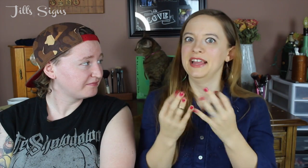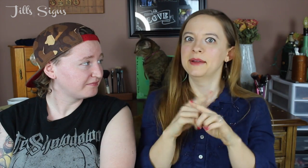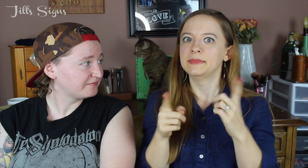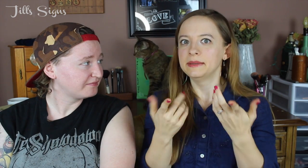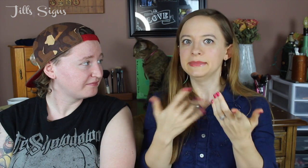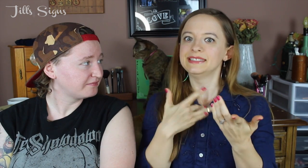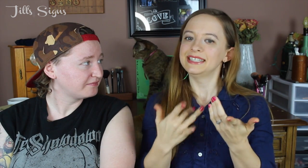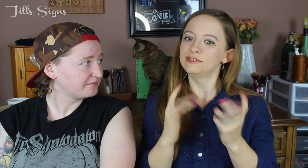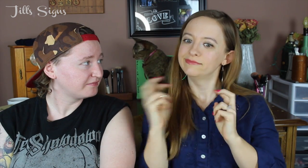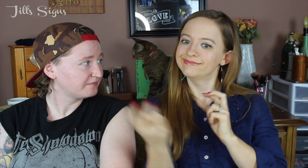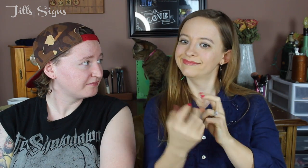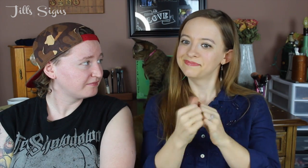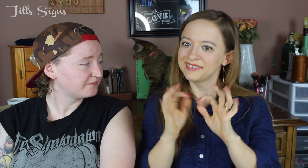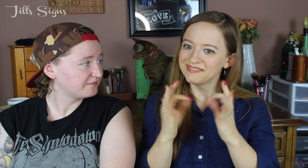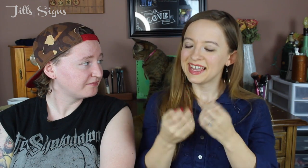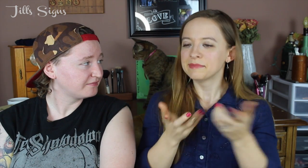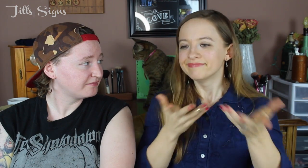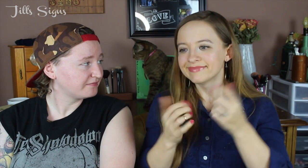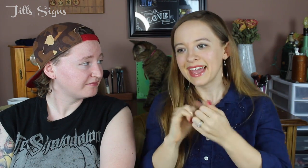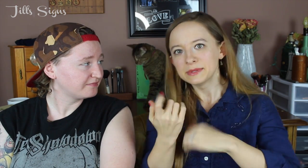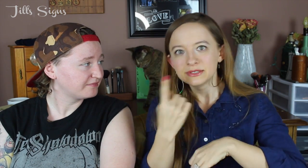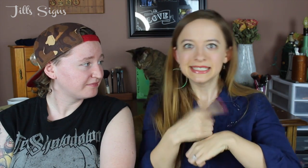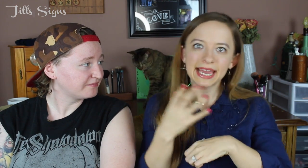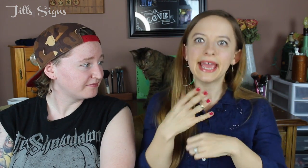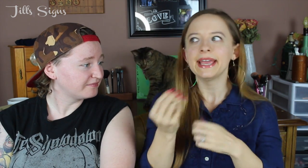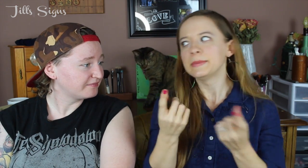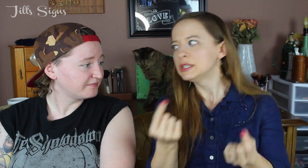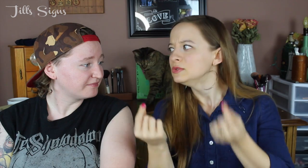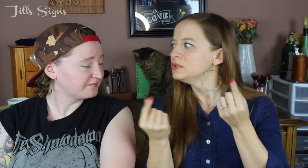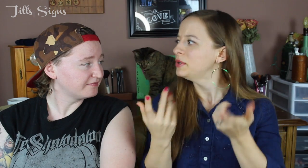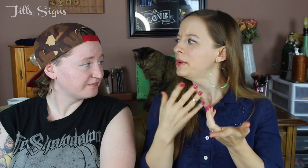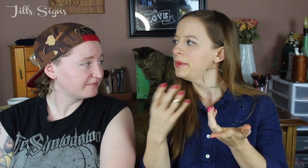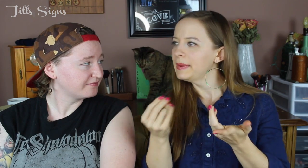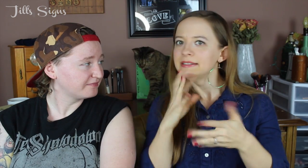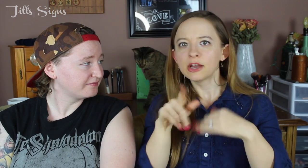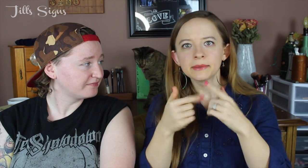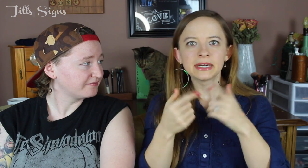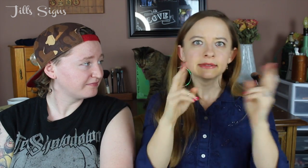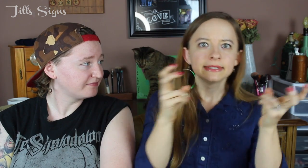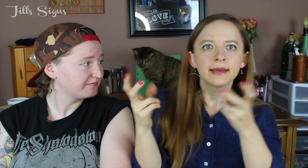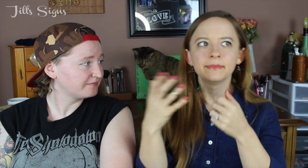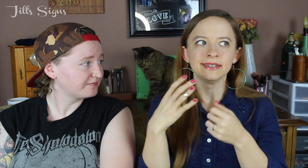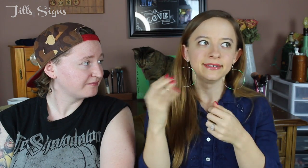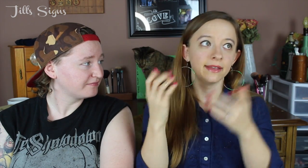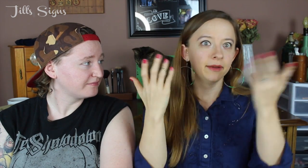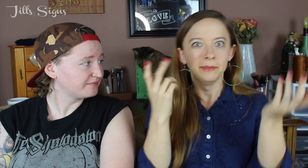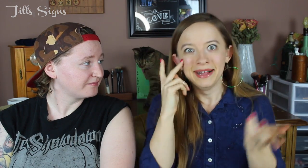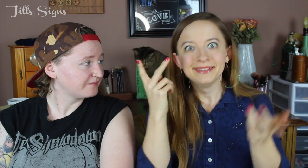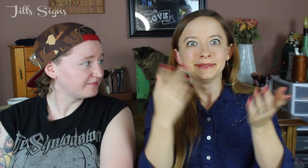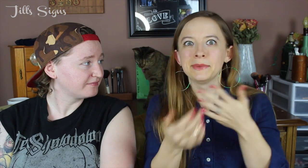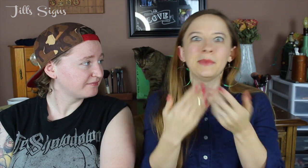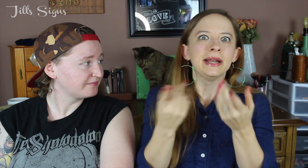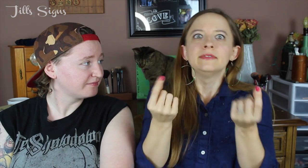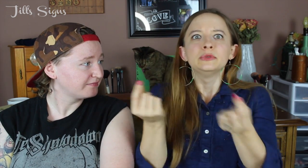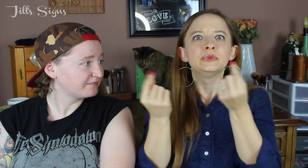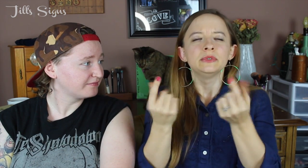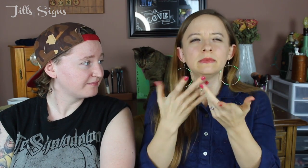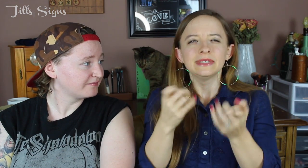the modern family, but you tend to sit around the dinner table with your family and talk about how's your day and what are you doing, talk about issues, I don't know, politics or whatever